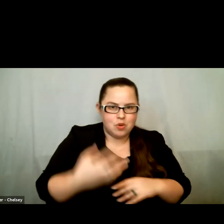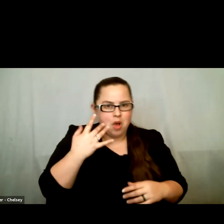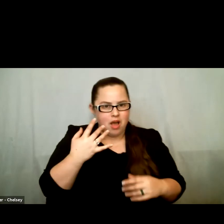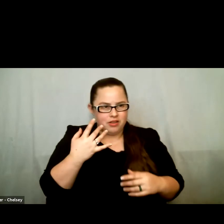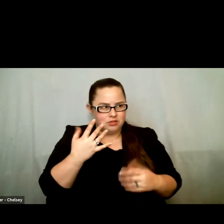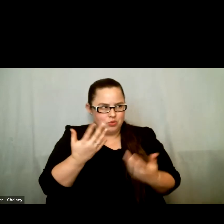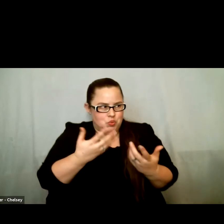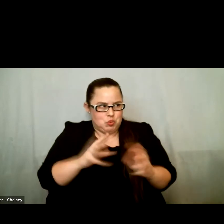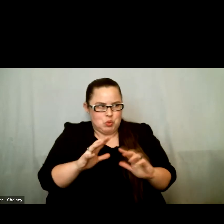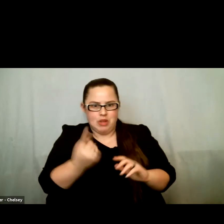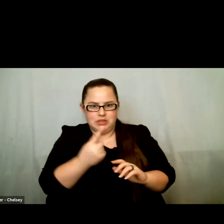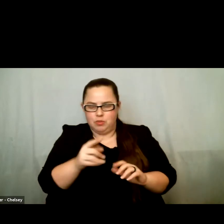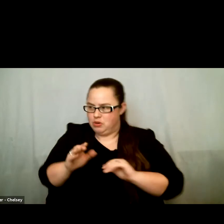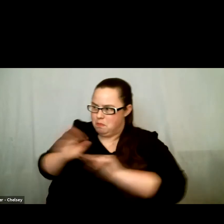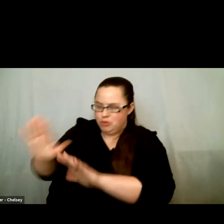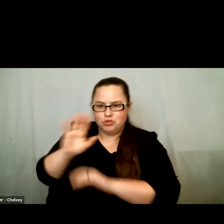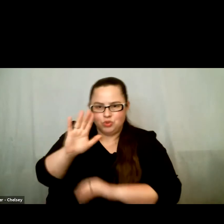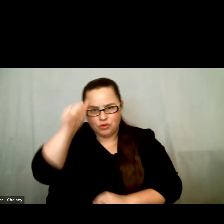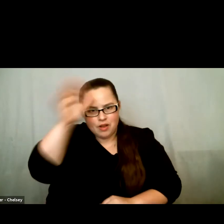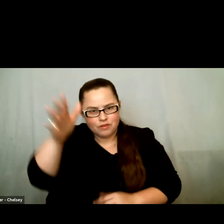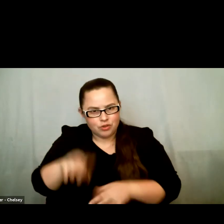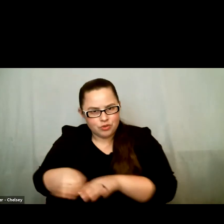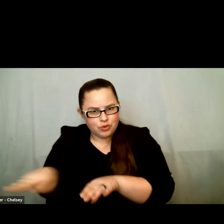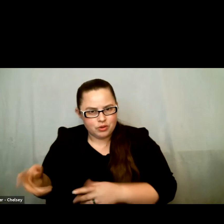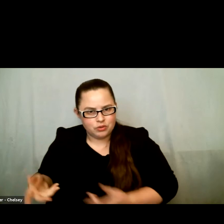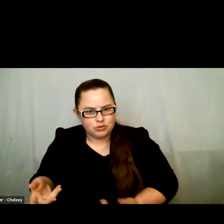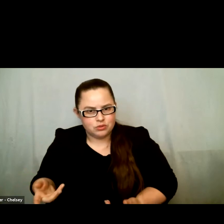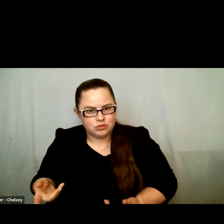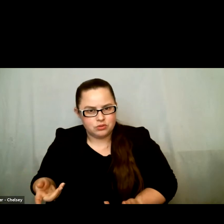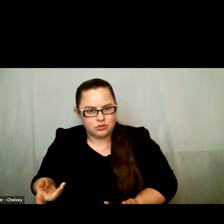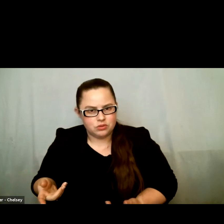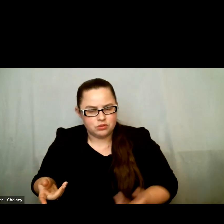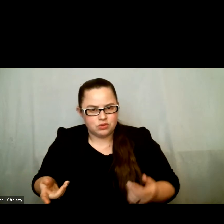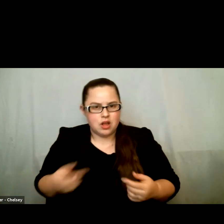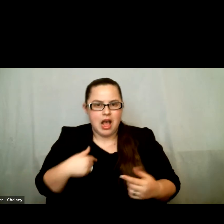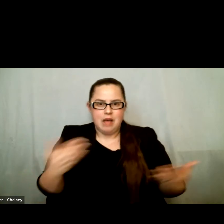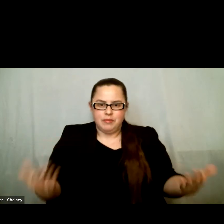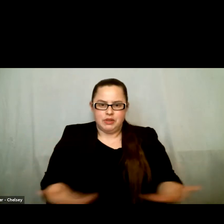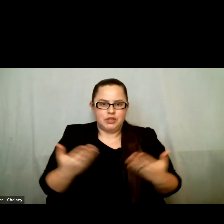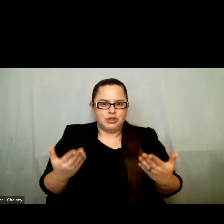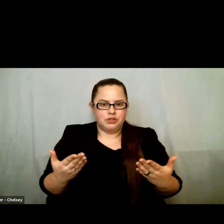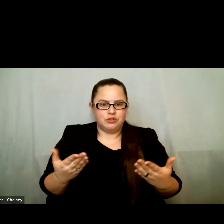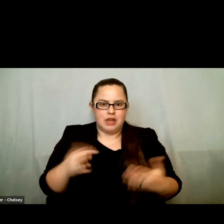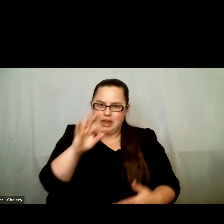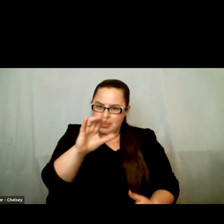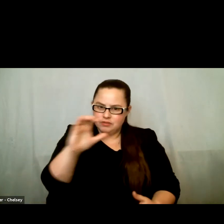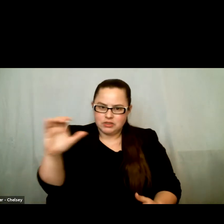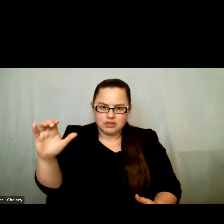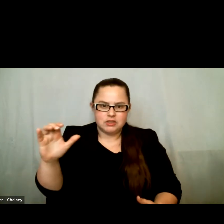push your grandfather to the ground. Okay. I've been here at Fresno City